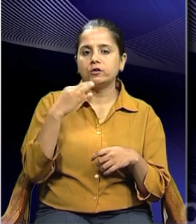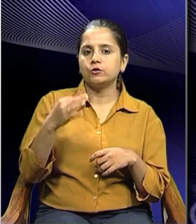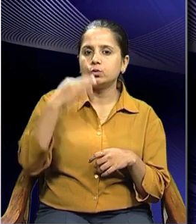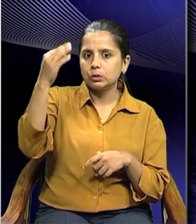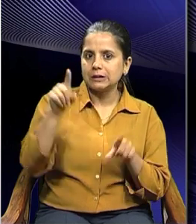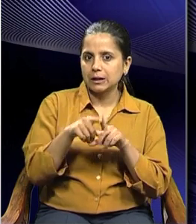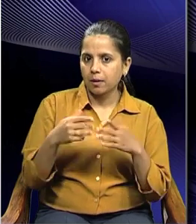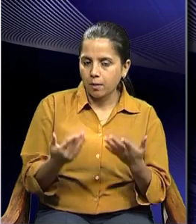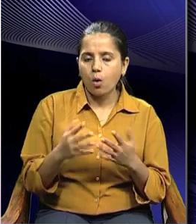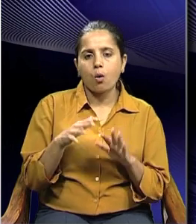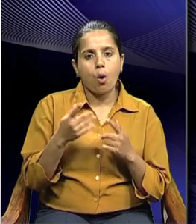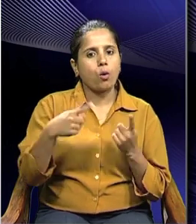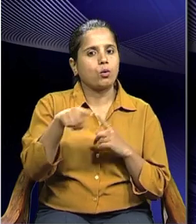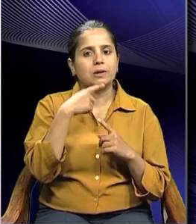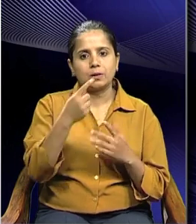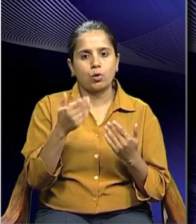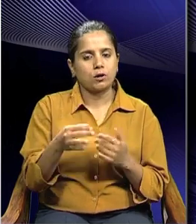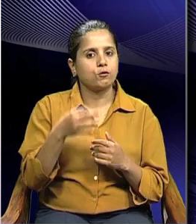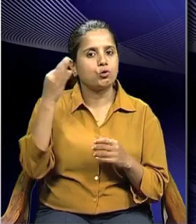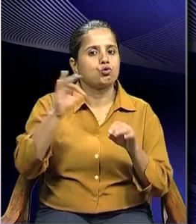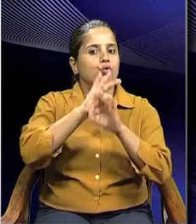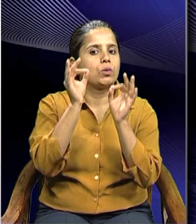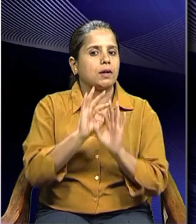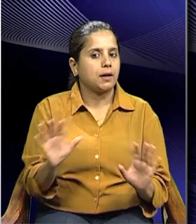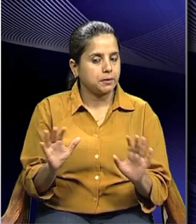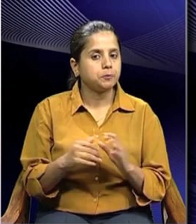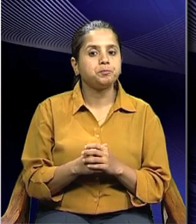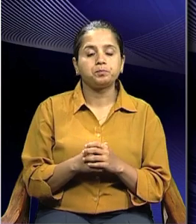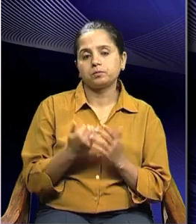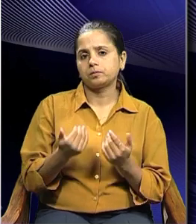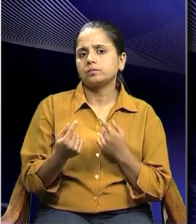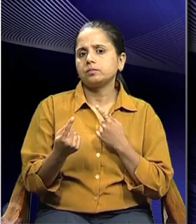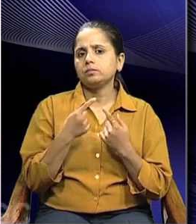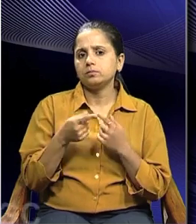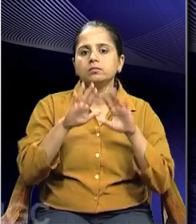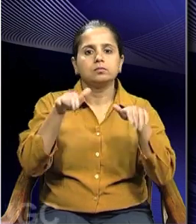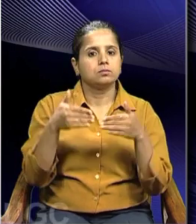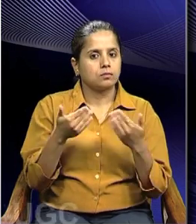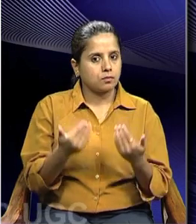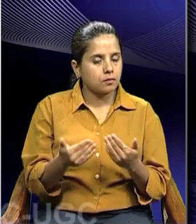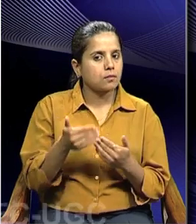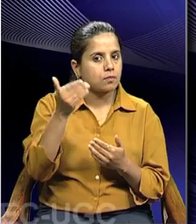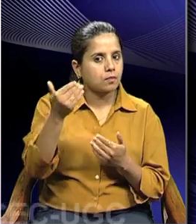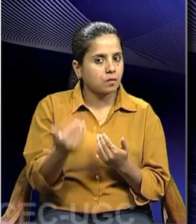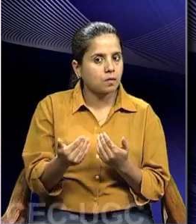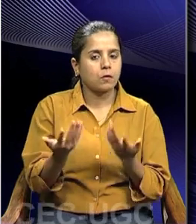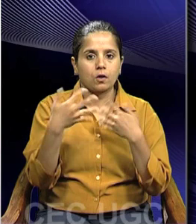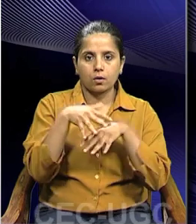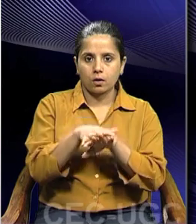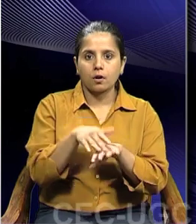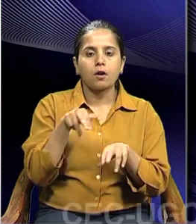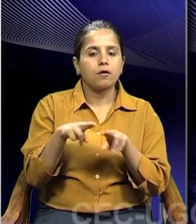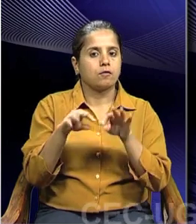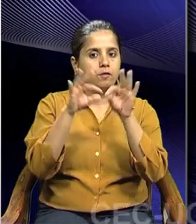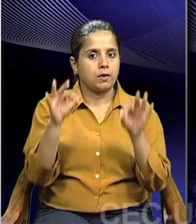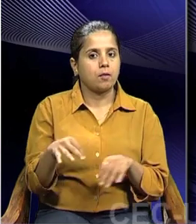or you can say you are making them future ready. Now we will talk about, in today's lecture we will talk about the integrative framework of